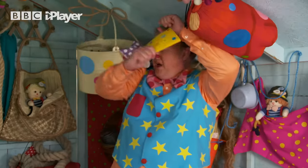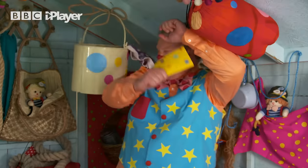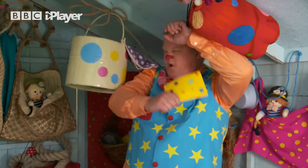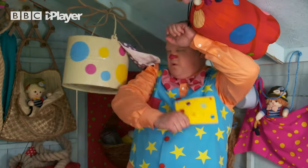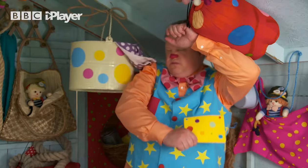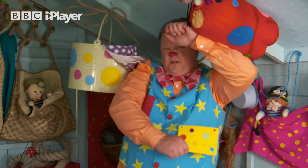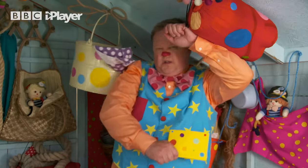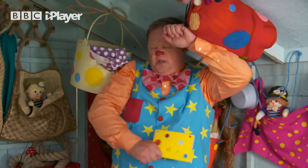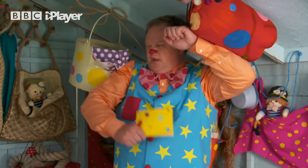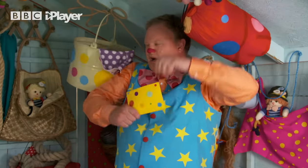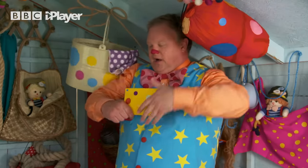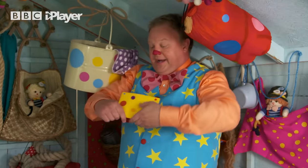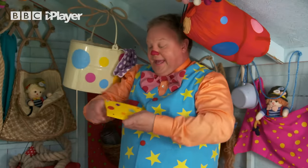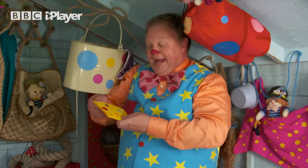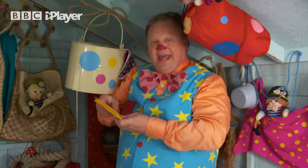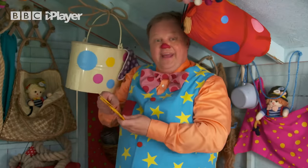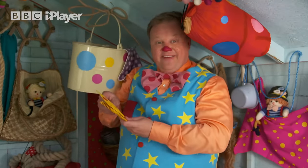Woohoo! Oh, and here's your